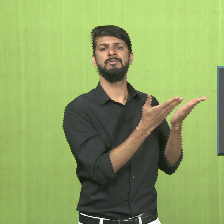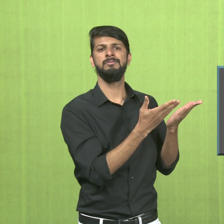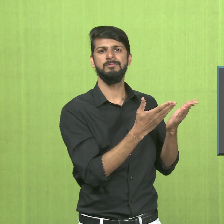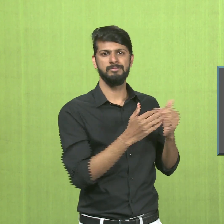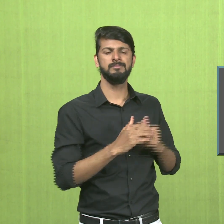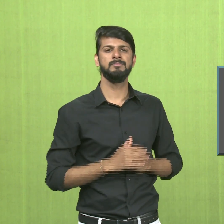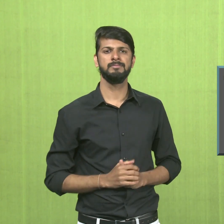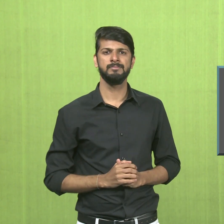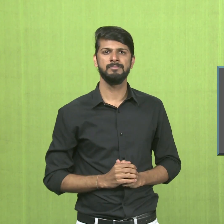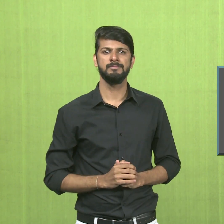ghor.